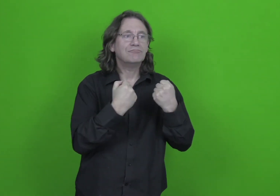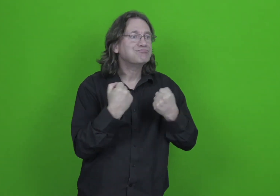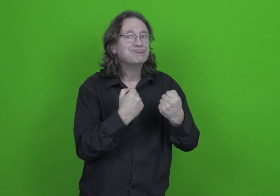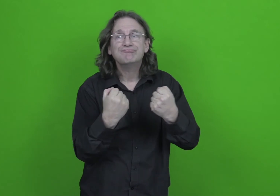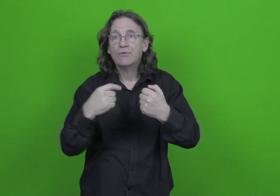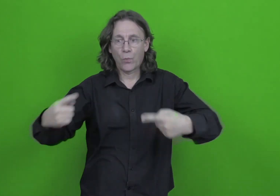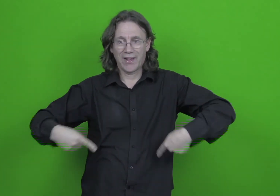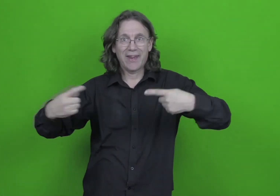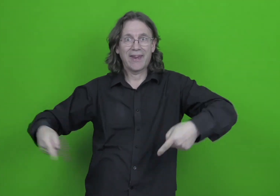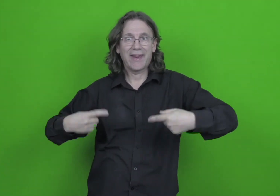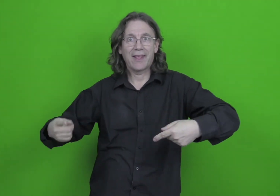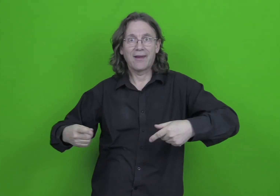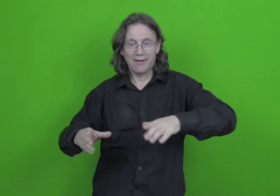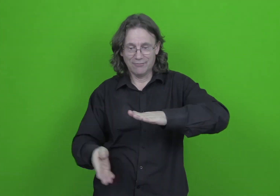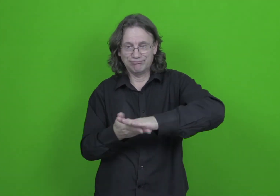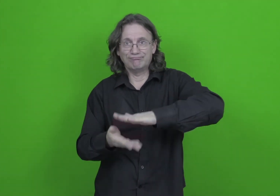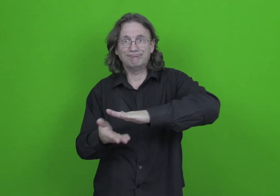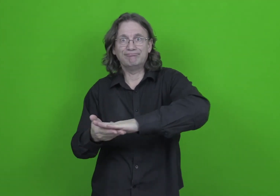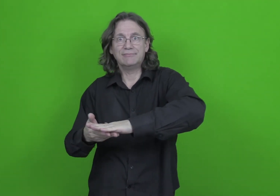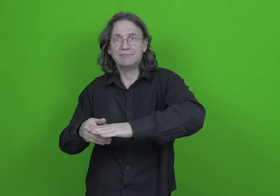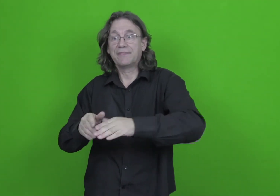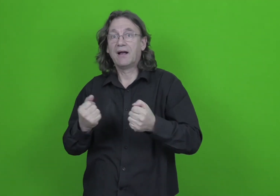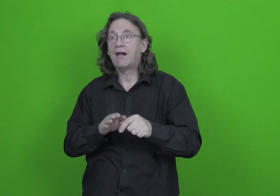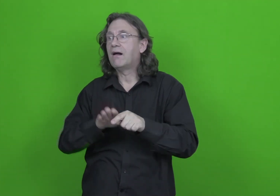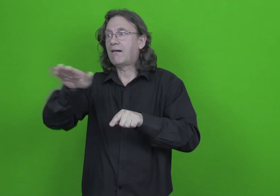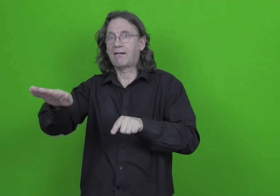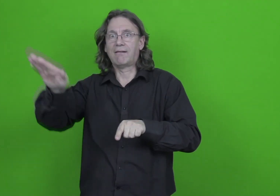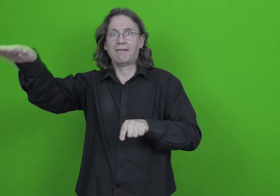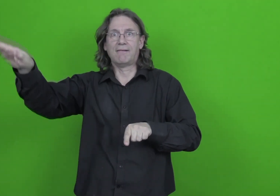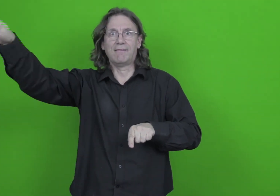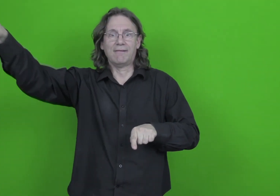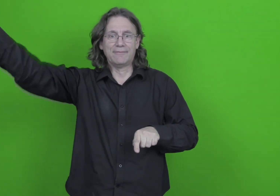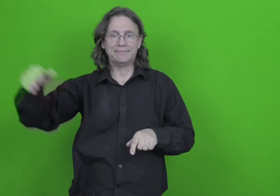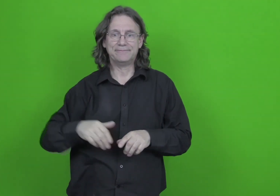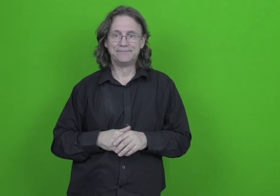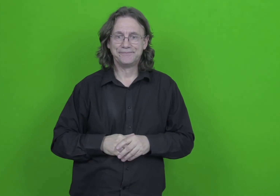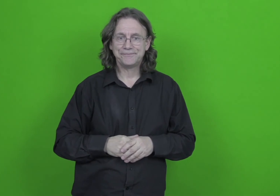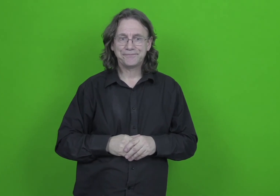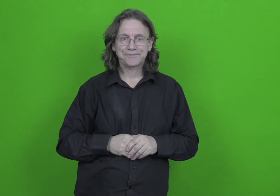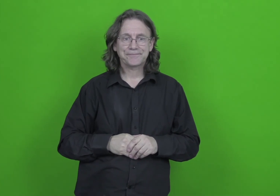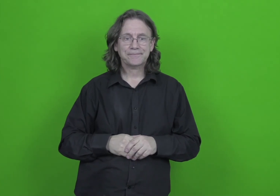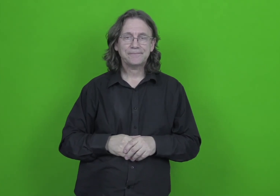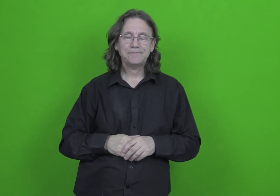shoes and also on the tyres of their vehicles, and so pass the infection on to new places.